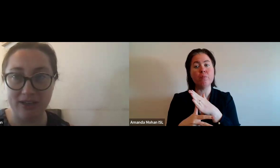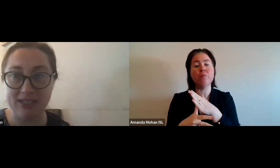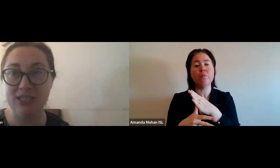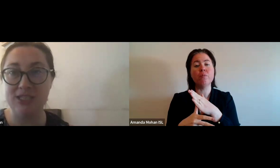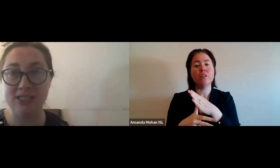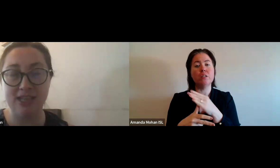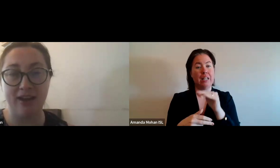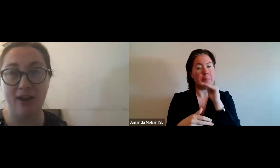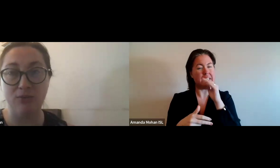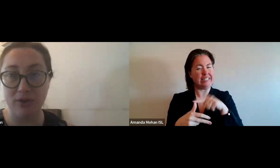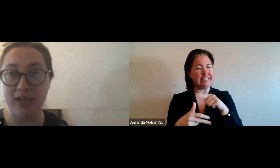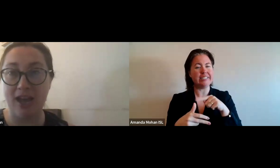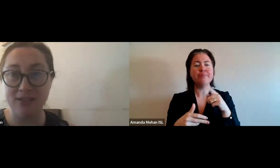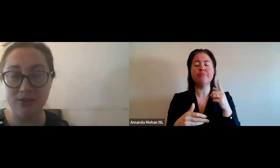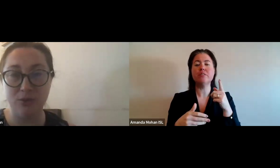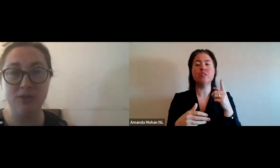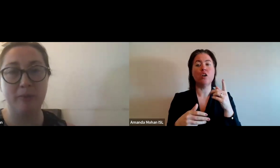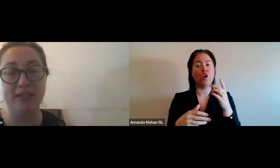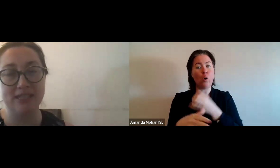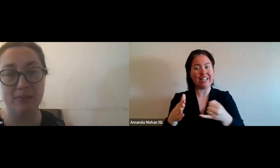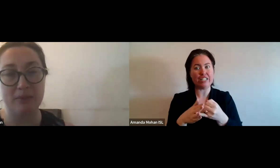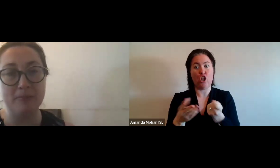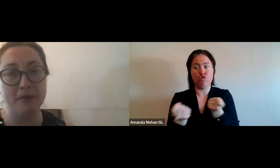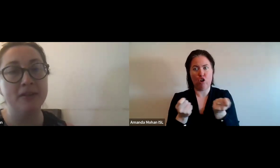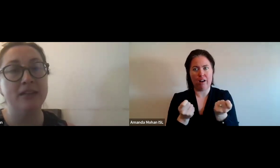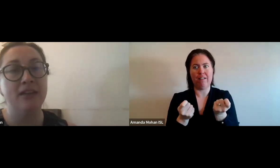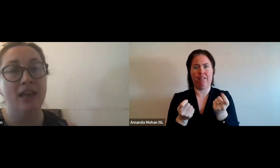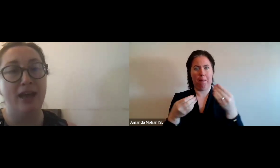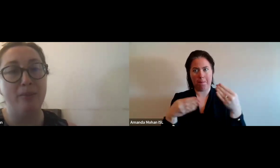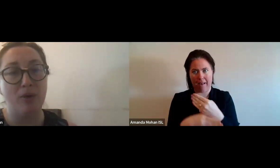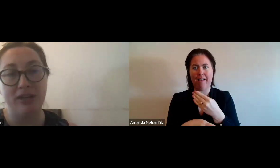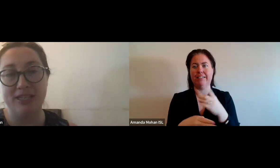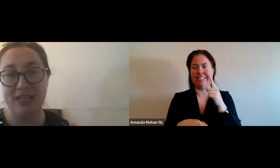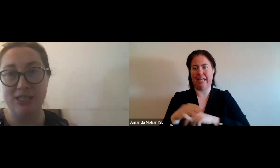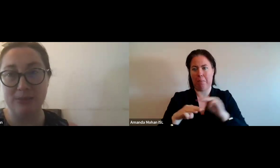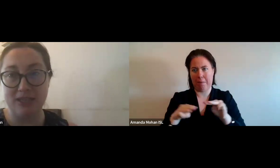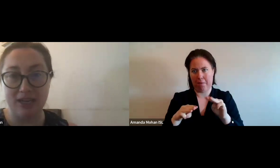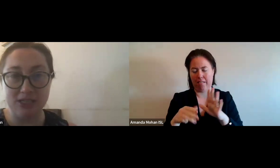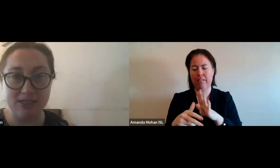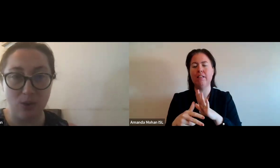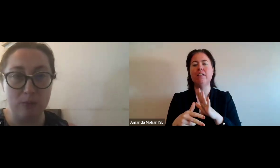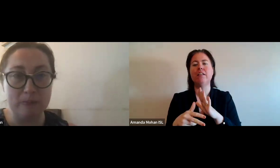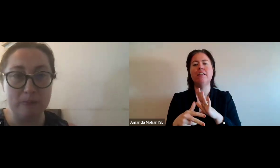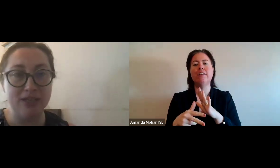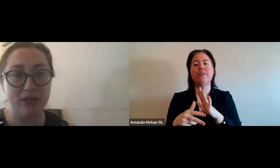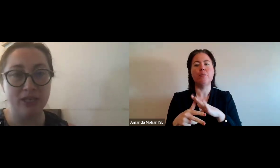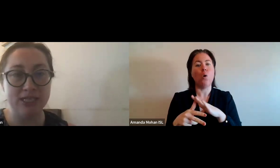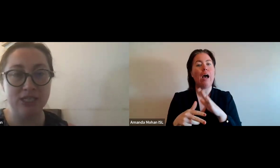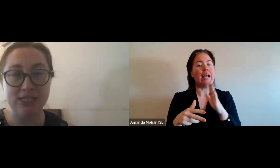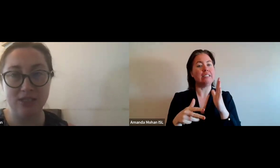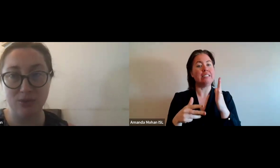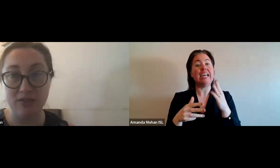is organisations that are run and controlled by disabled people, organisations with a national scope,